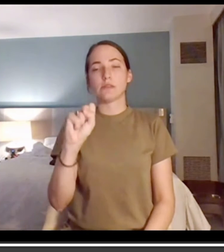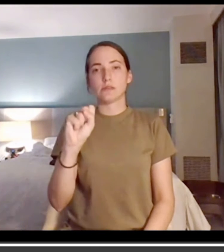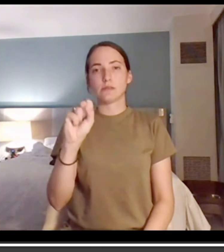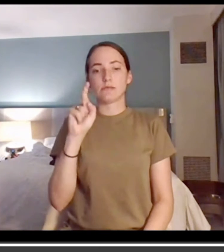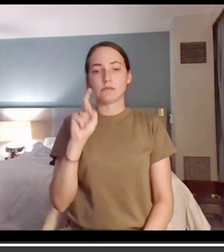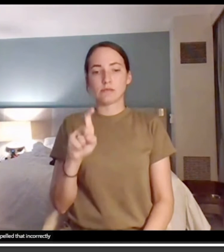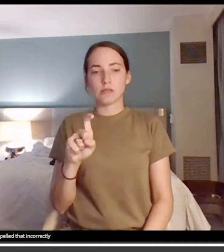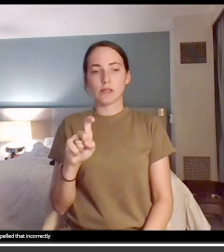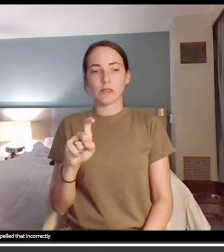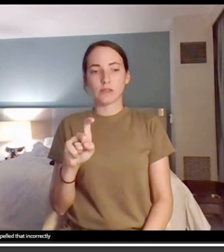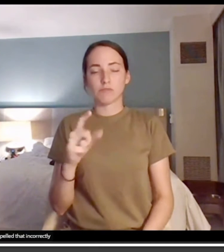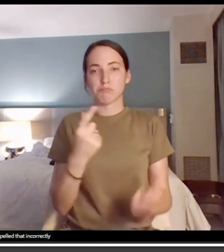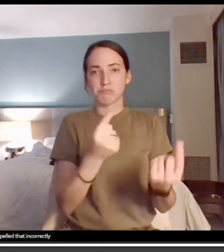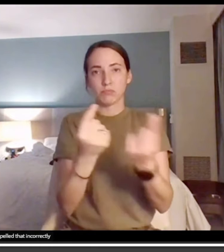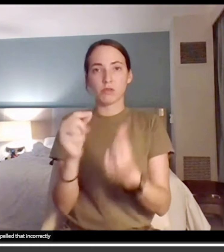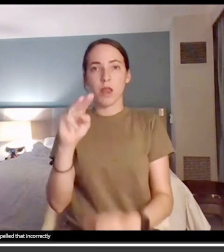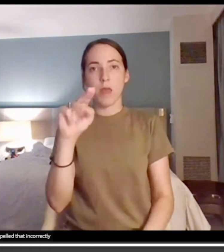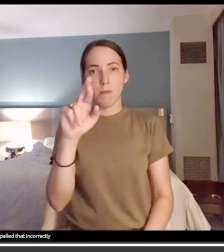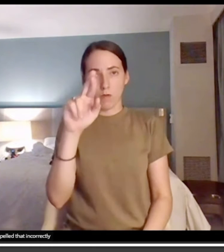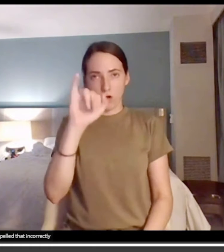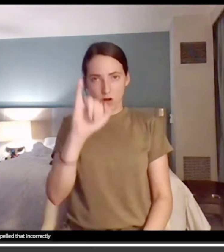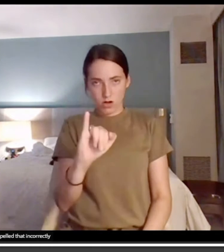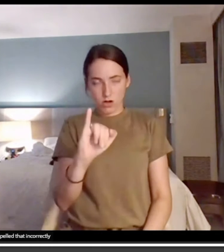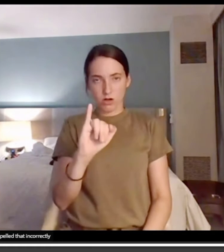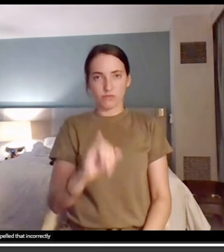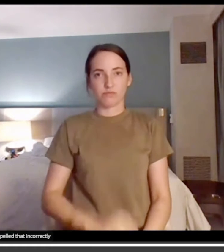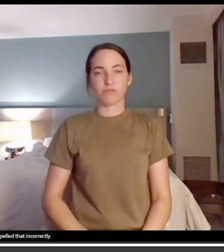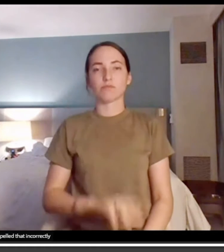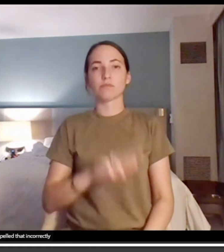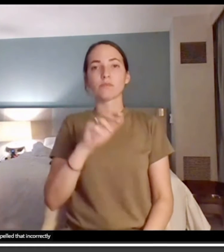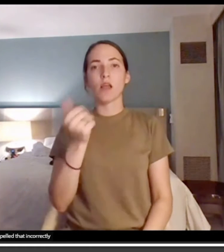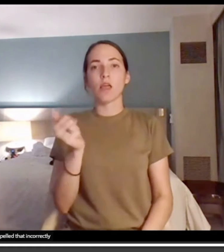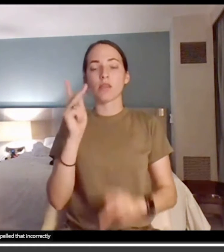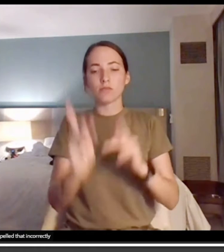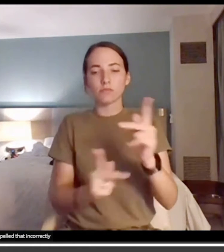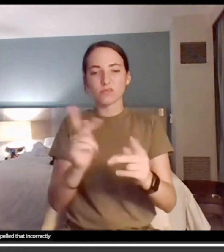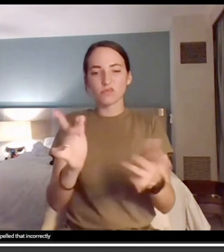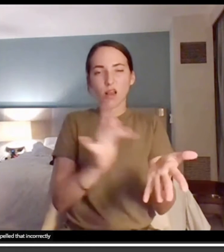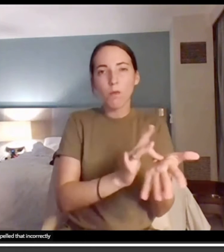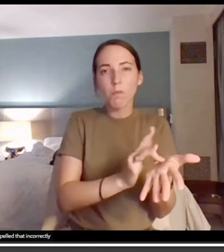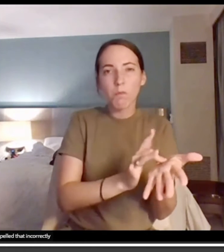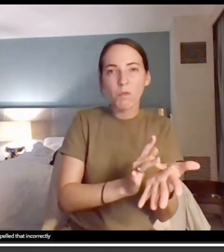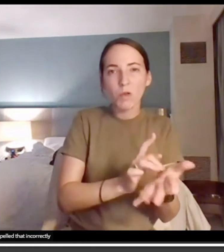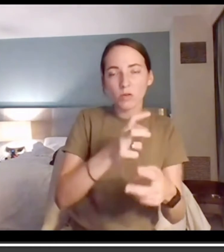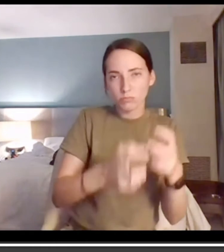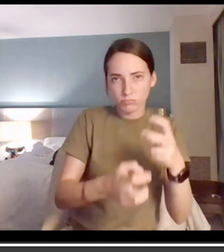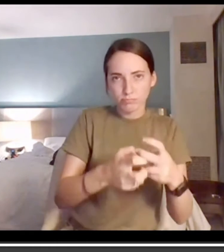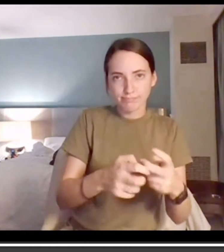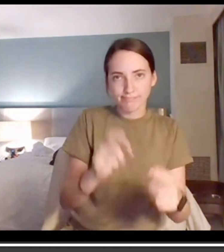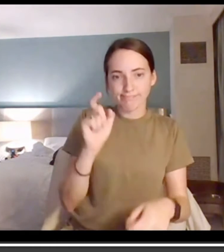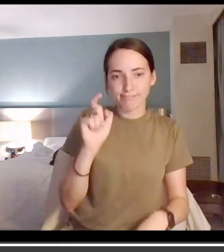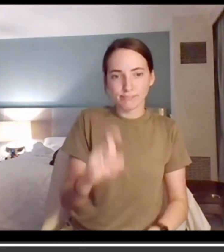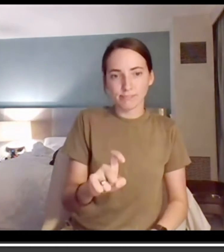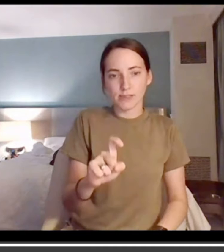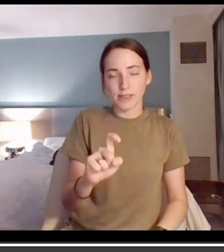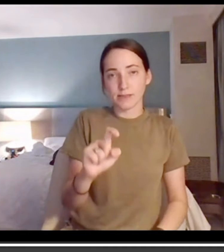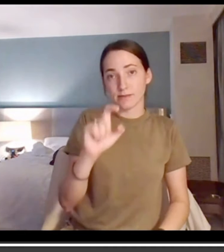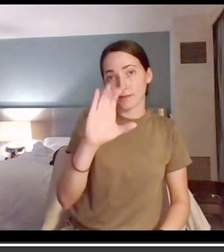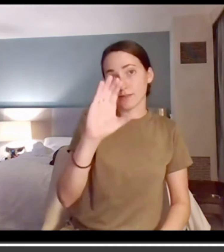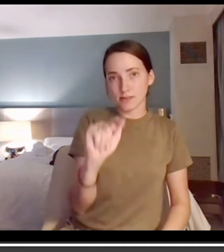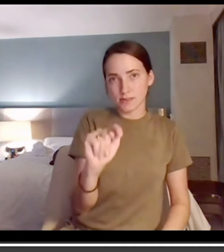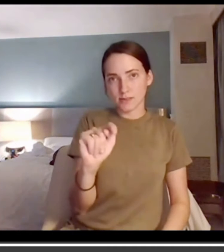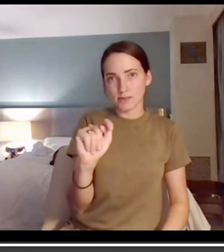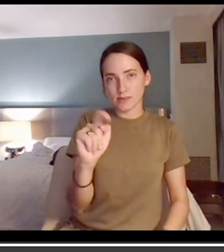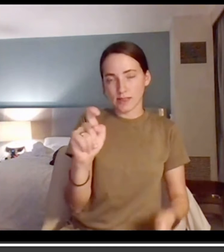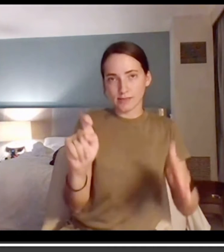ultrasound. For certain other conditions, nerve conduction studies, or EMGs, or CT scans. So anything